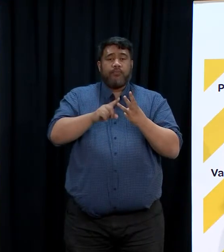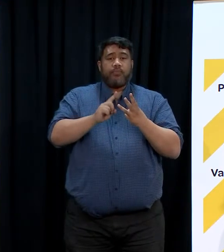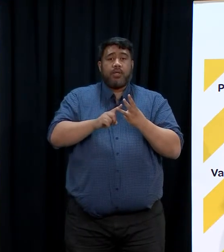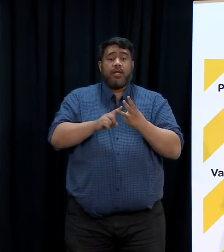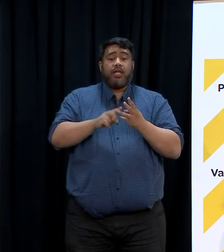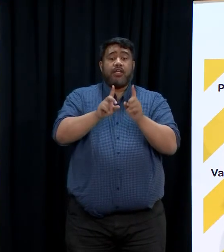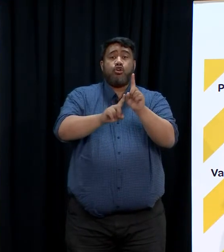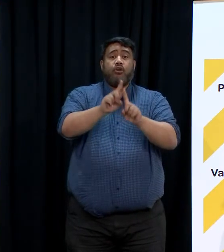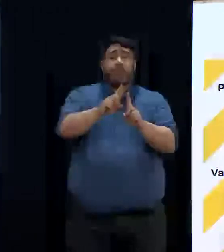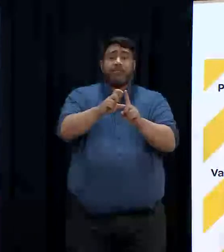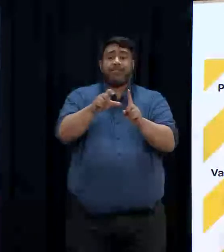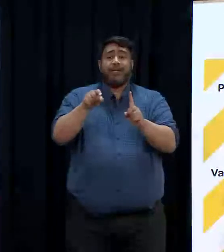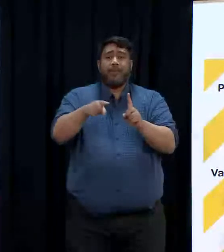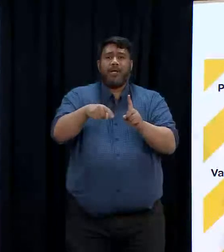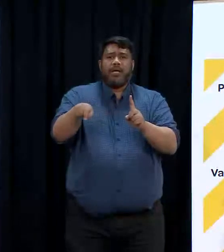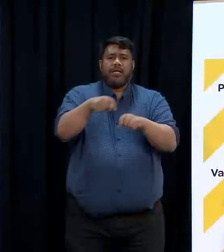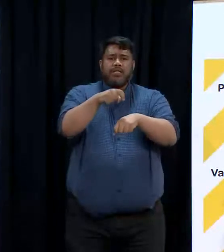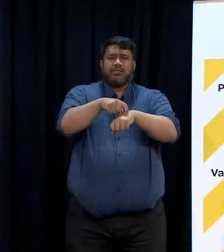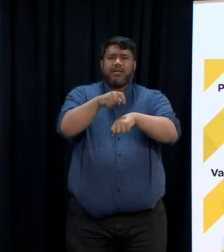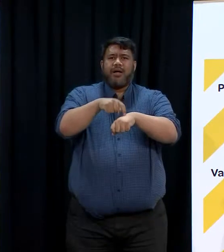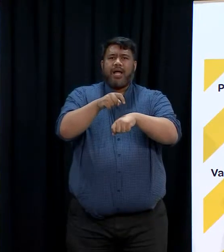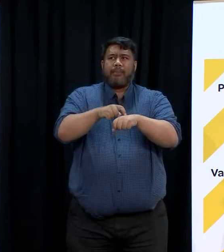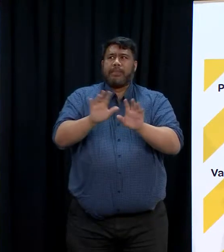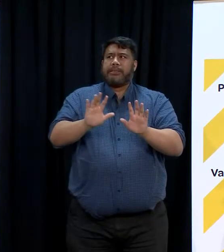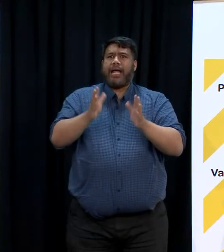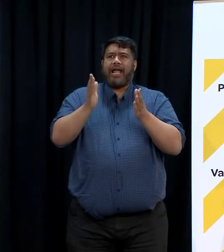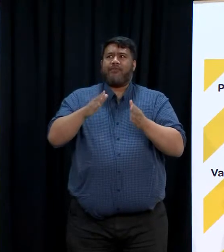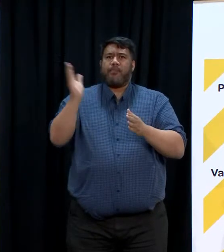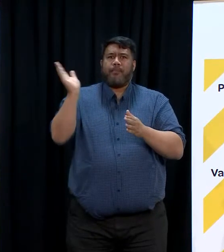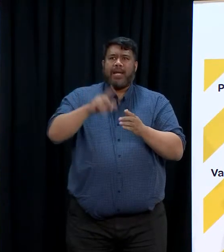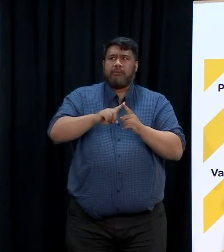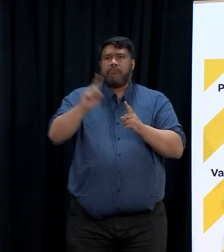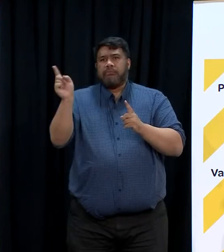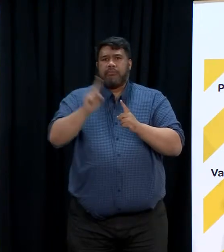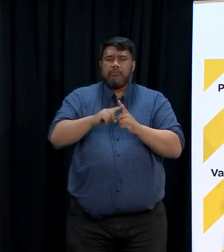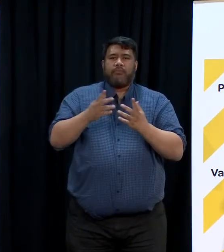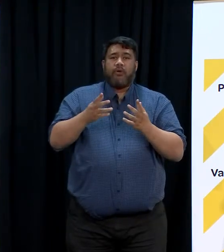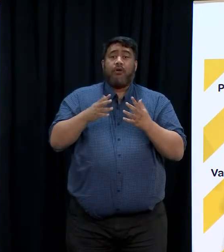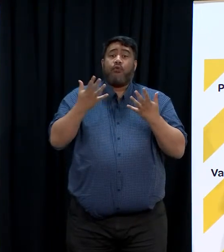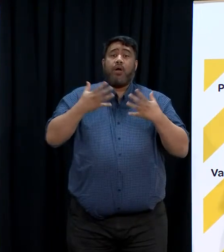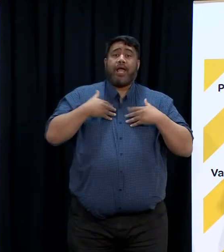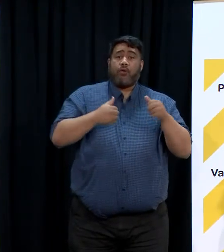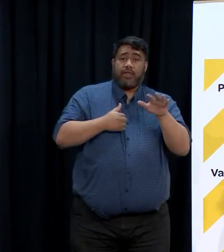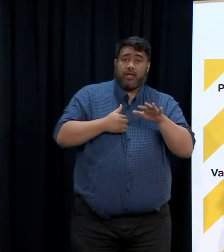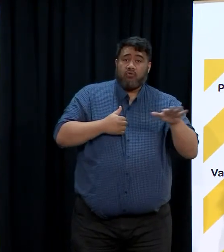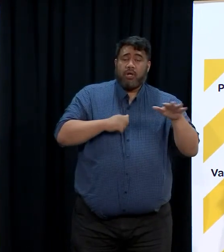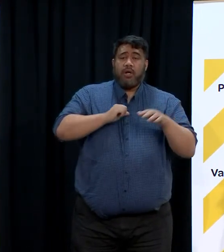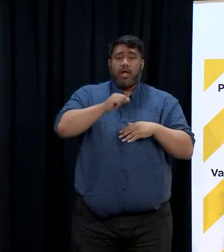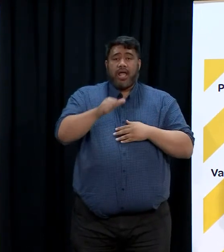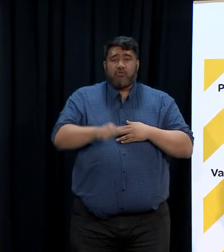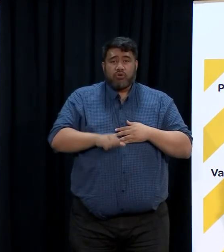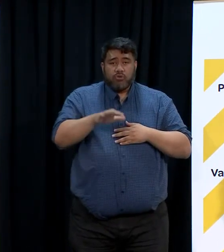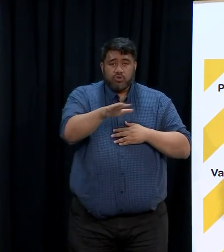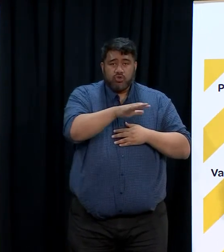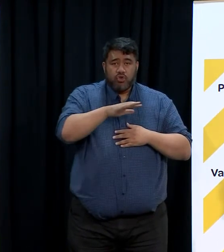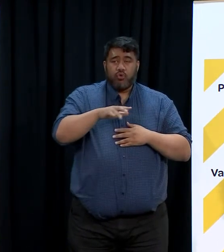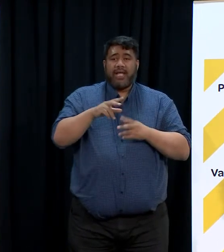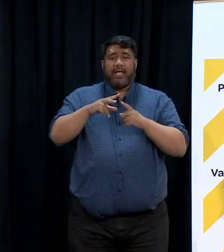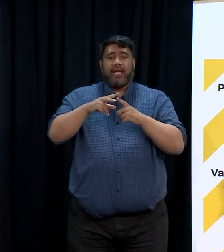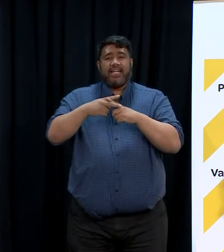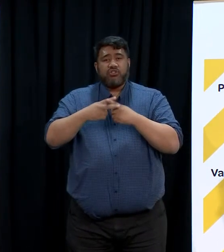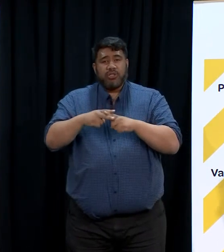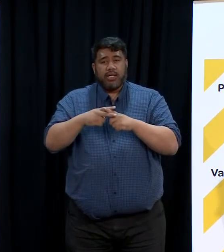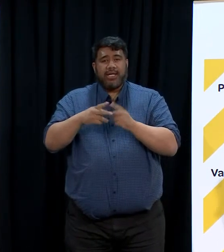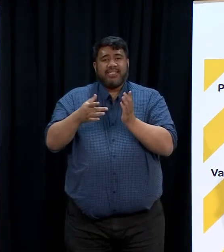December time-sensitive travel allocations. These are predominantly going to the health sector, agricultural sector, engineers and